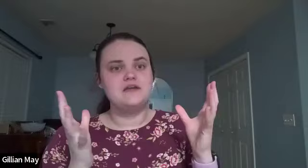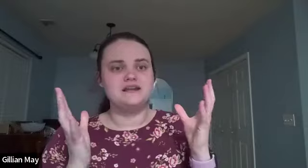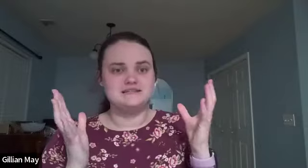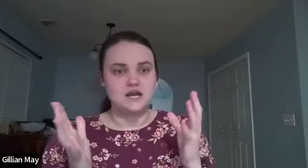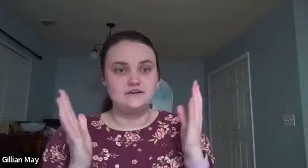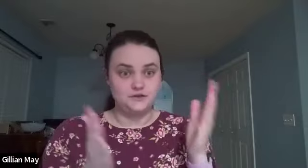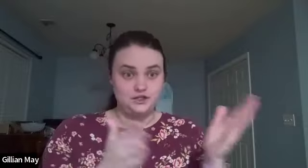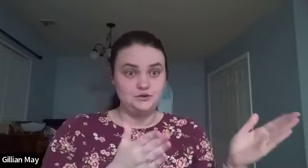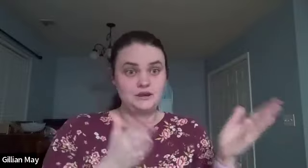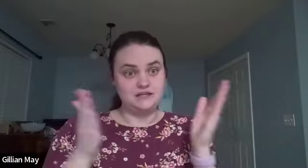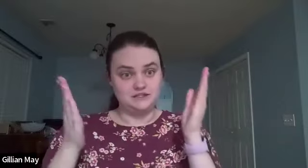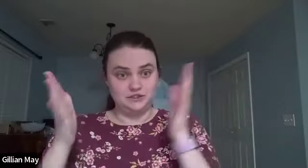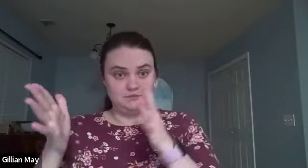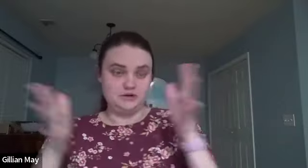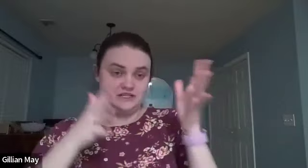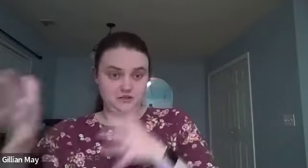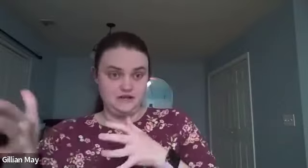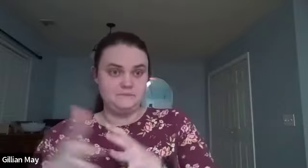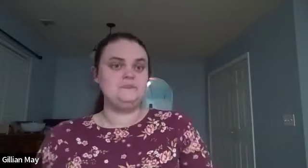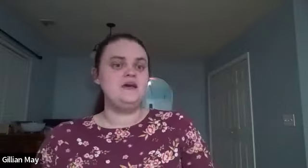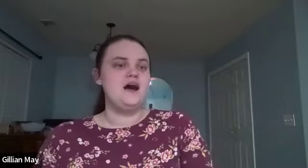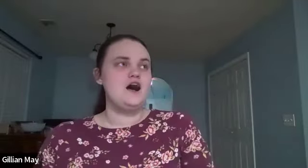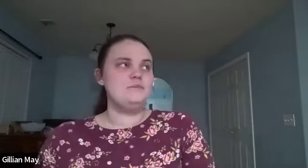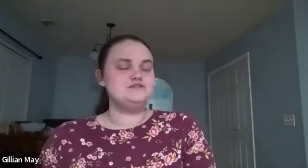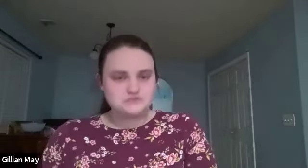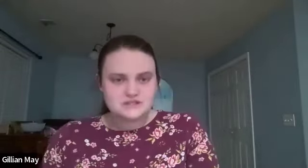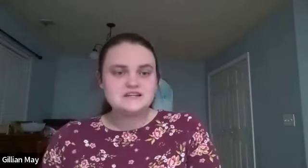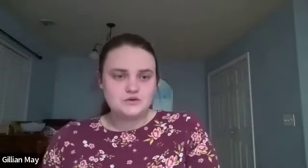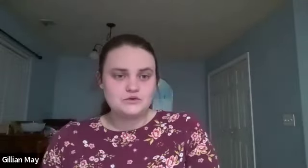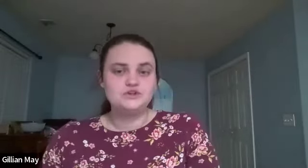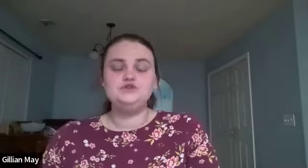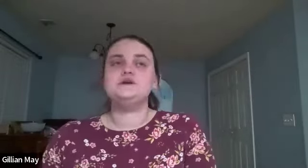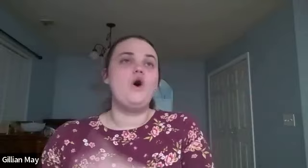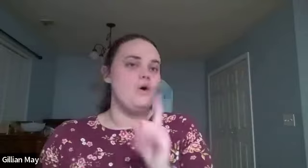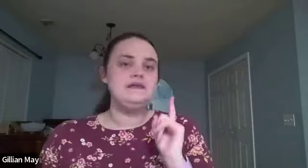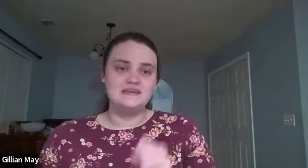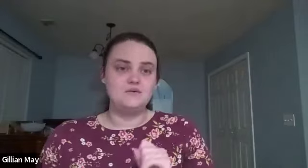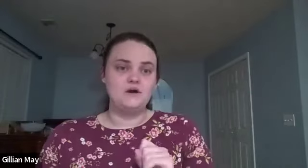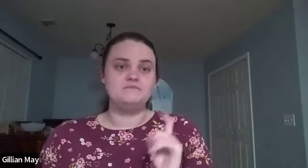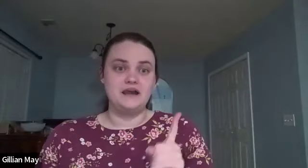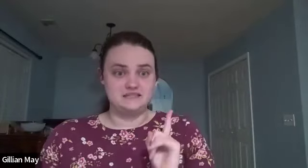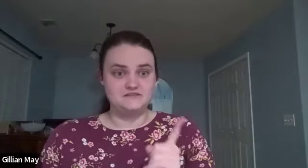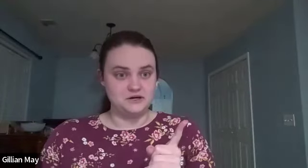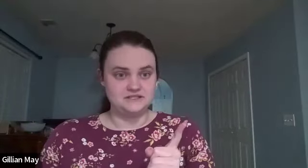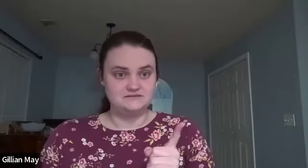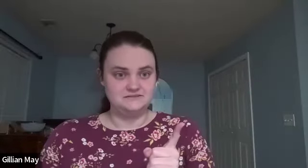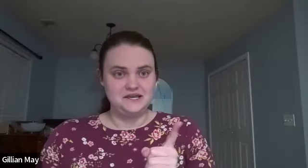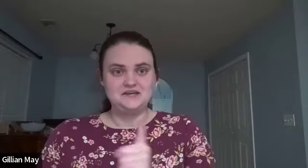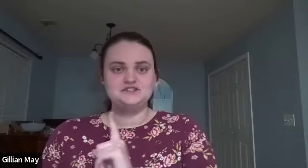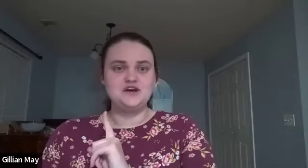that is assigned for you as your person in your name. It's really cool. You can only get one by a deaf person.